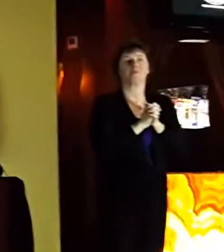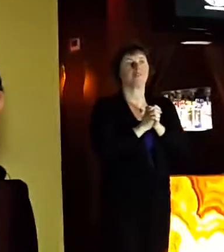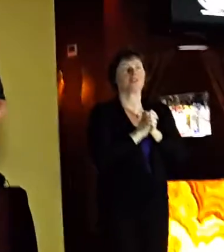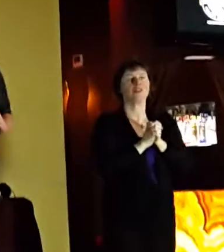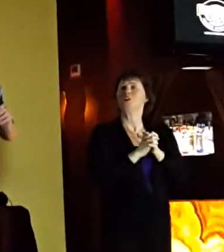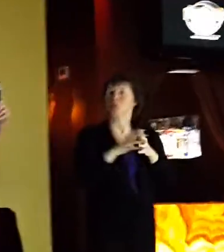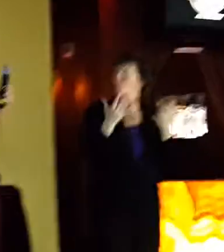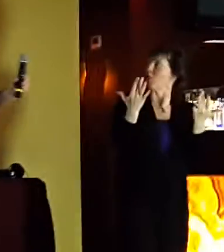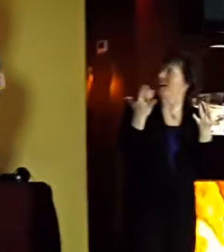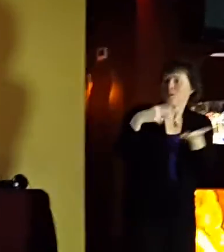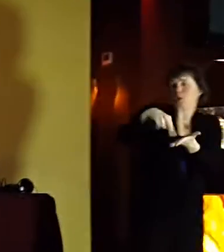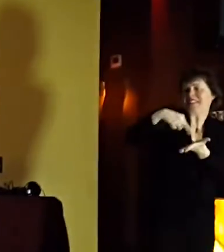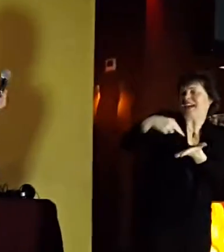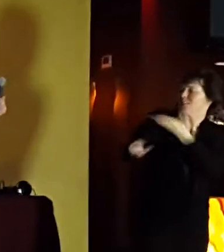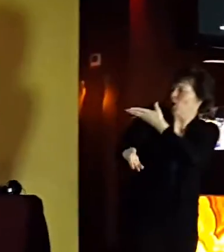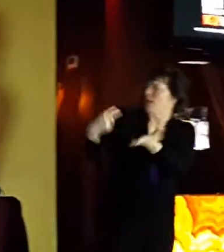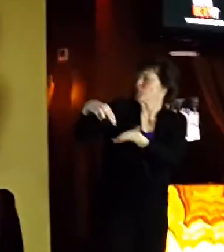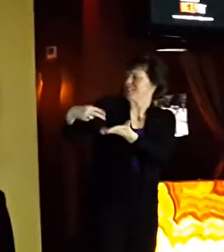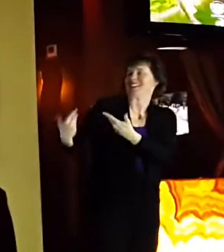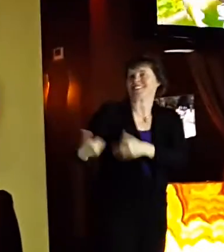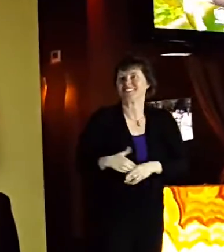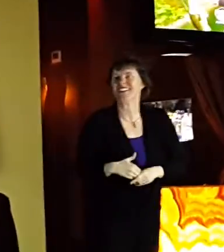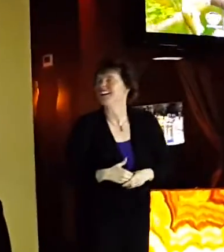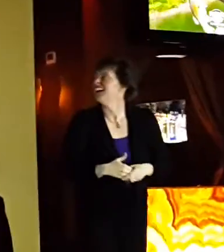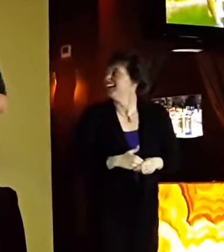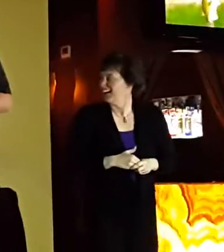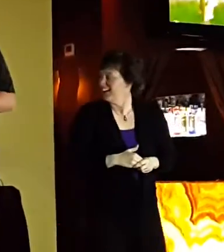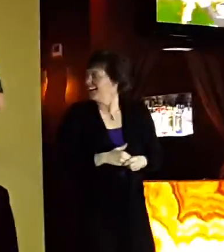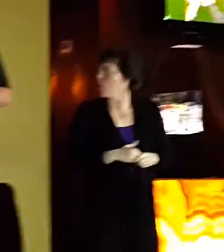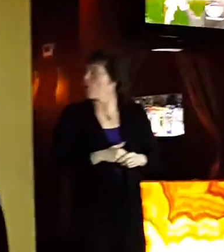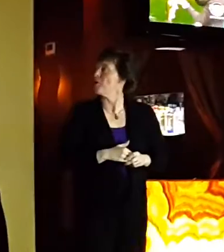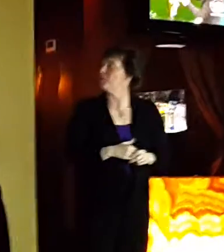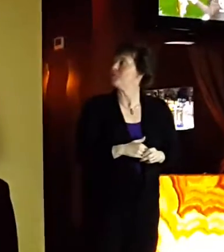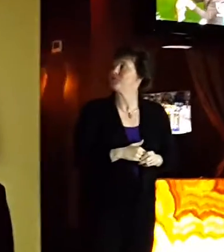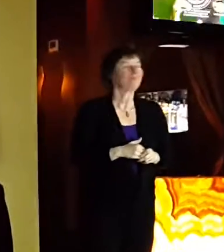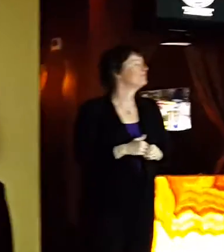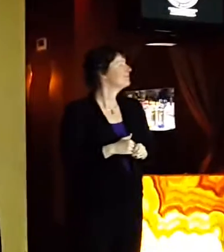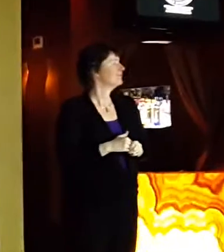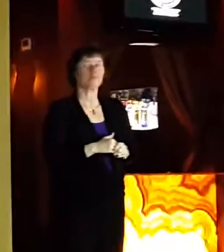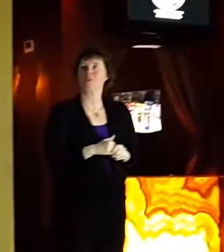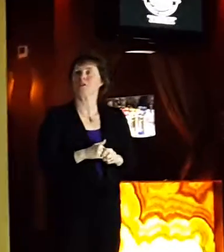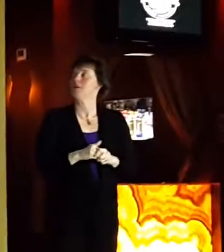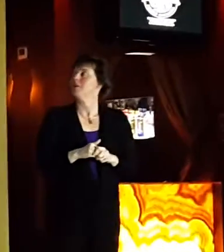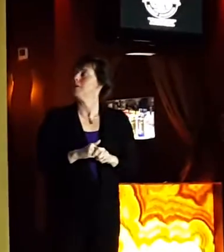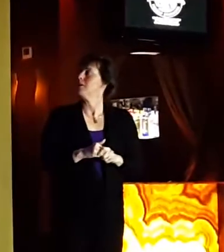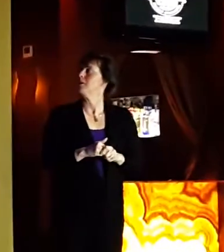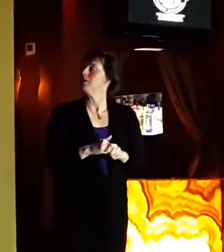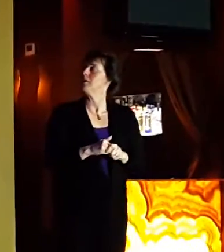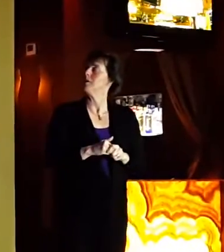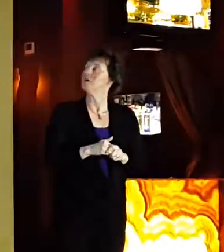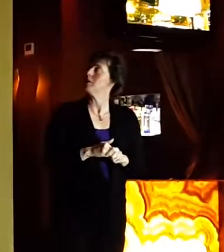Just dance while you're I've been on the stage. No, I guess.